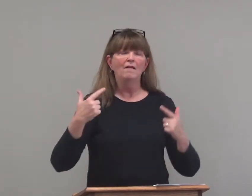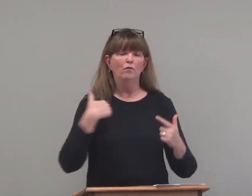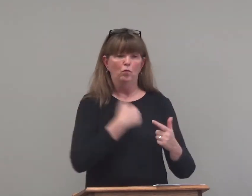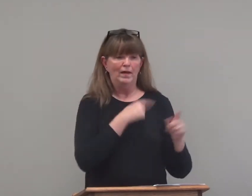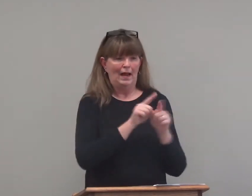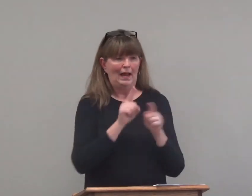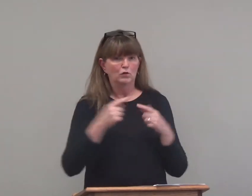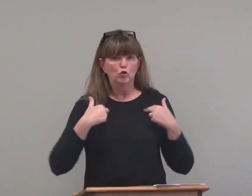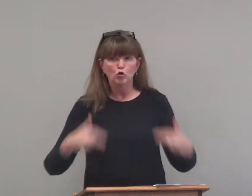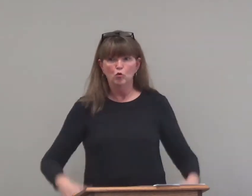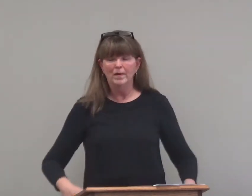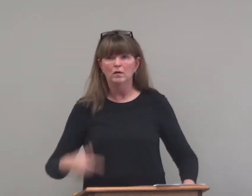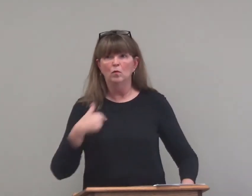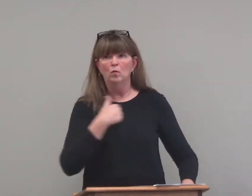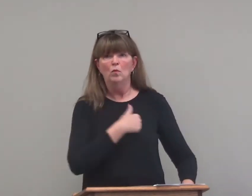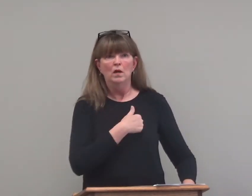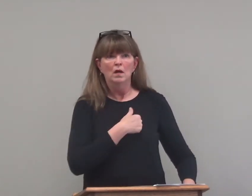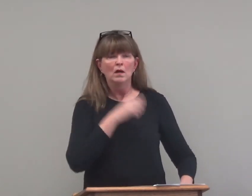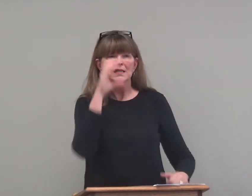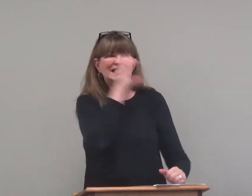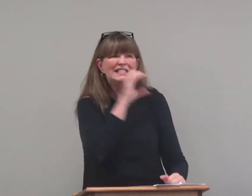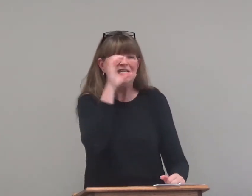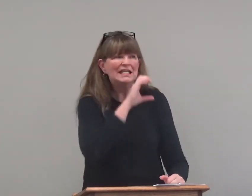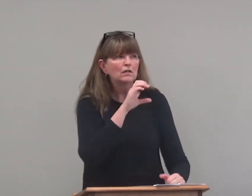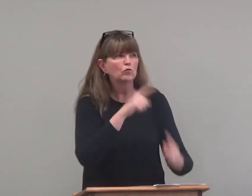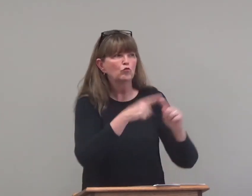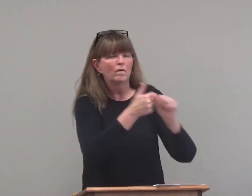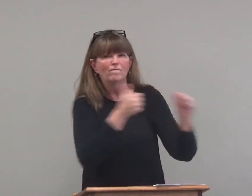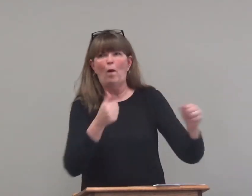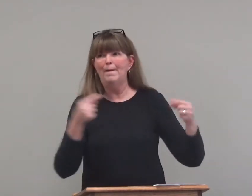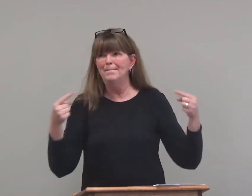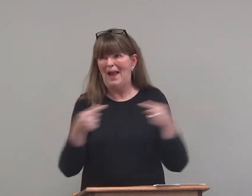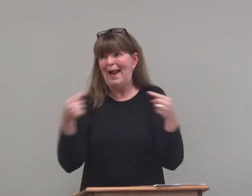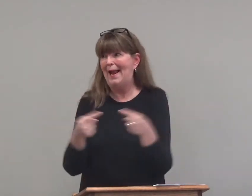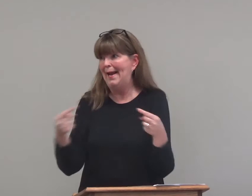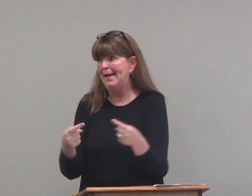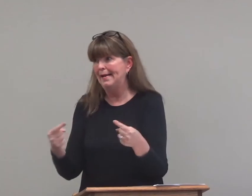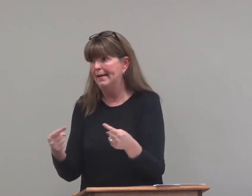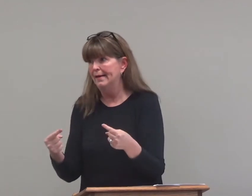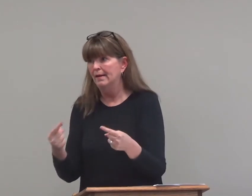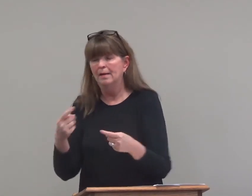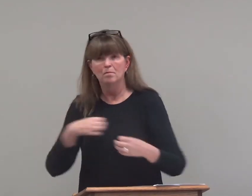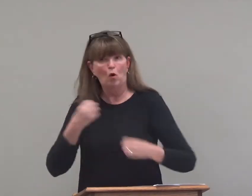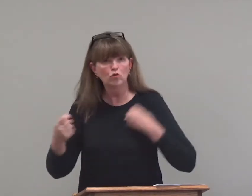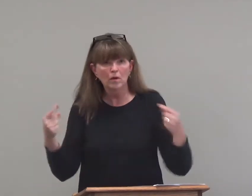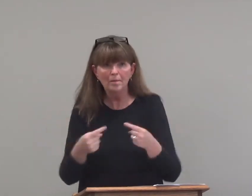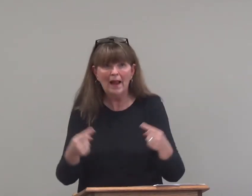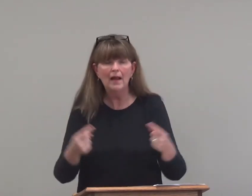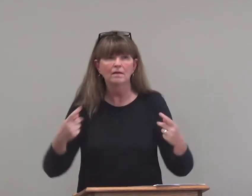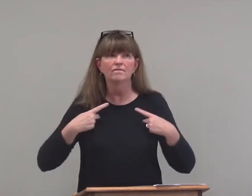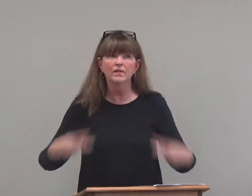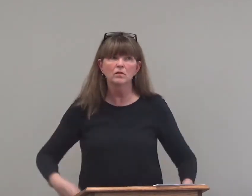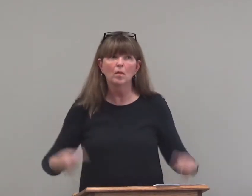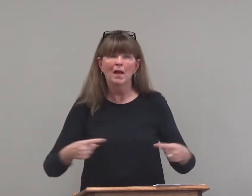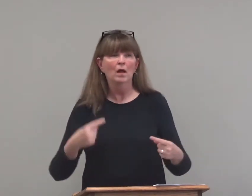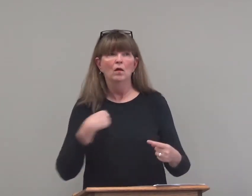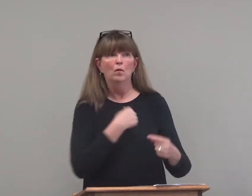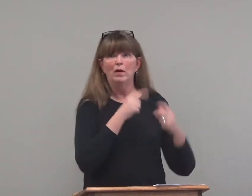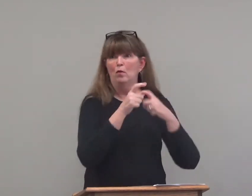it. You know, we as humans, we seek to avoid pain, right? Emotional pain, physical